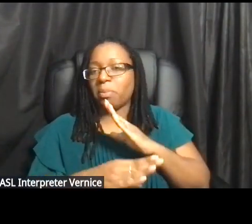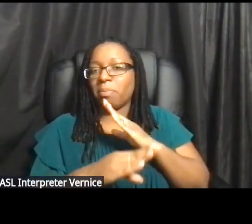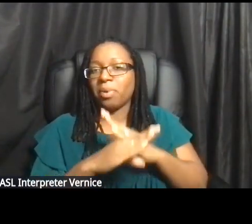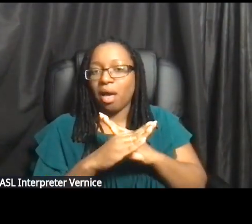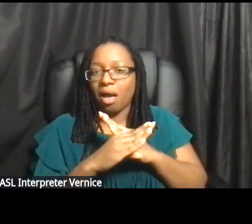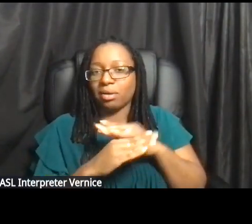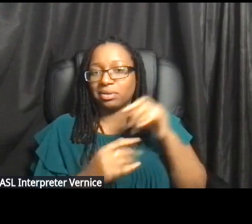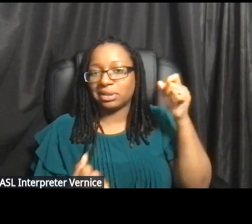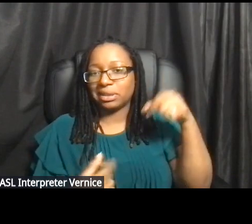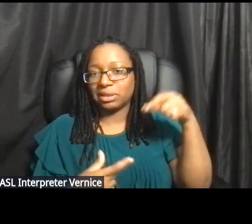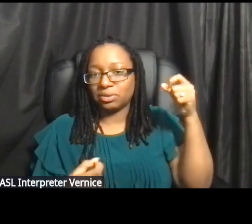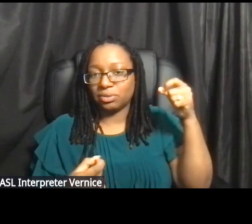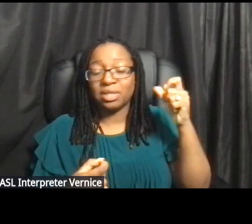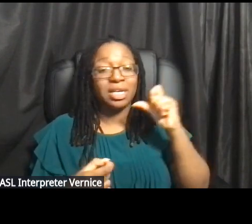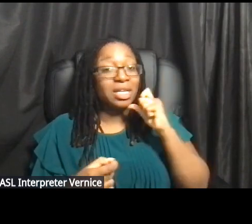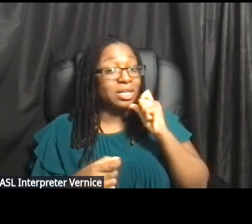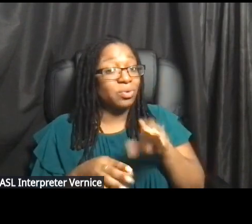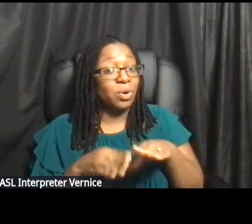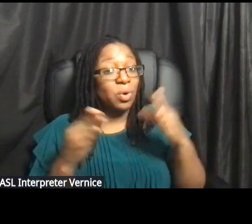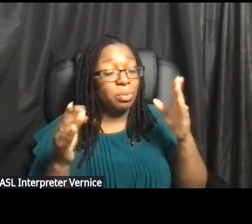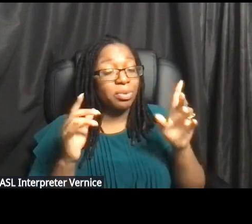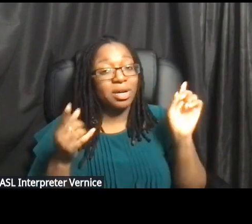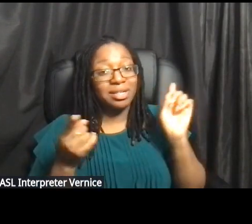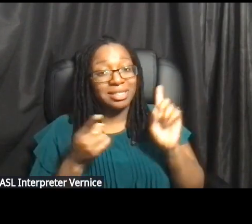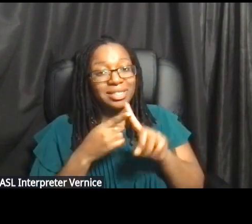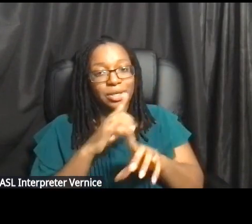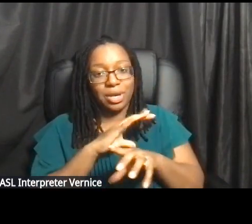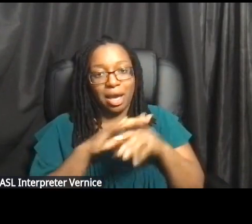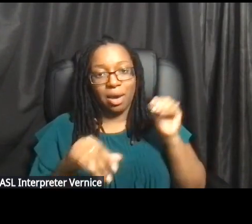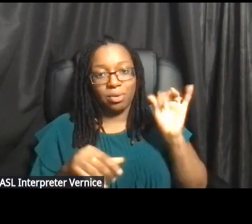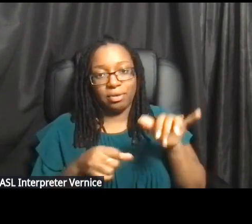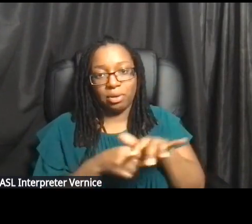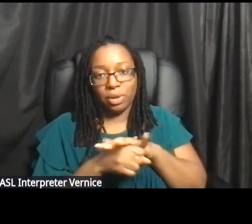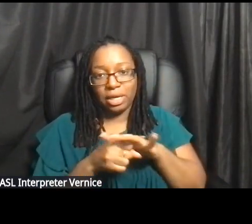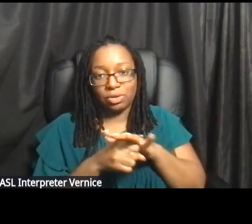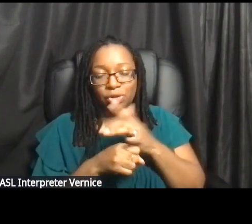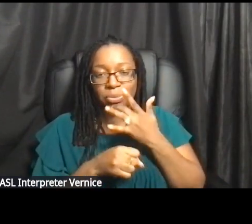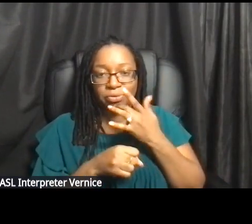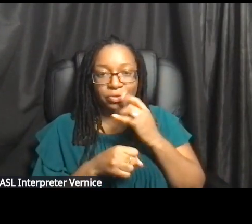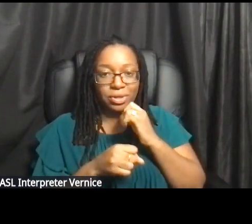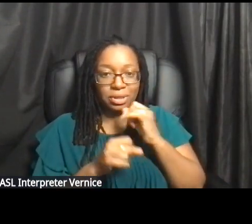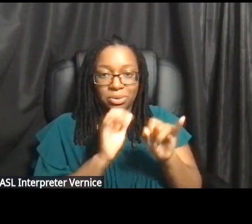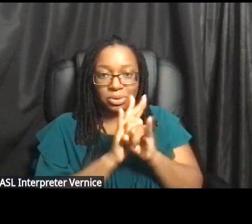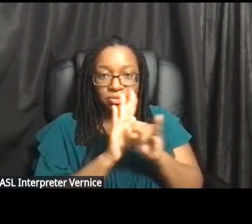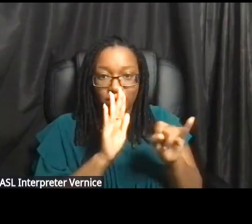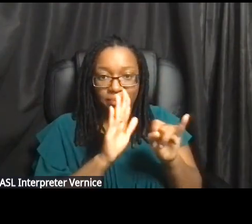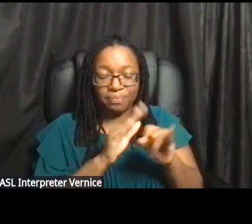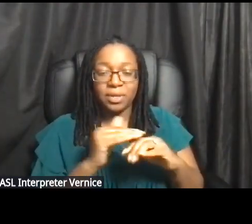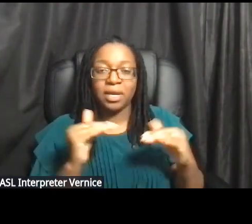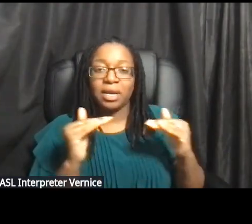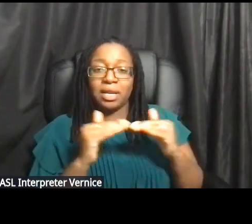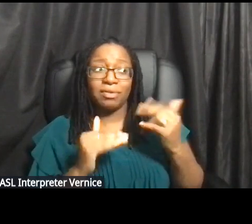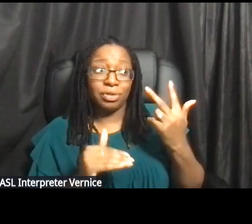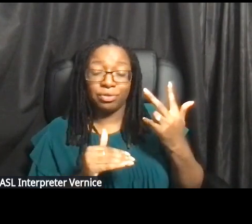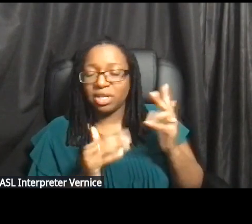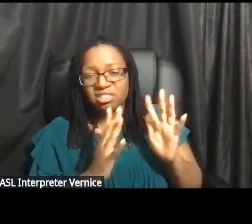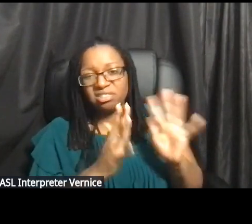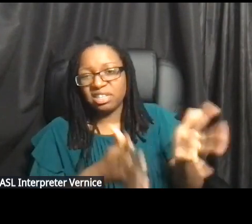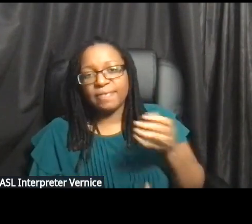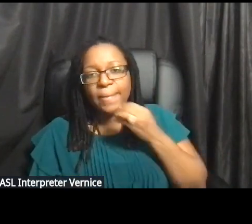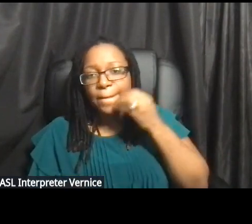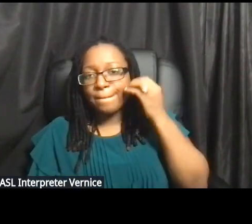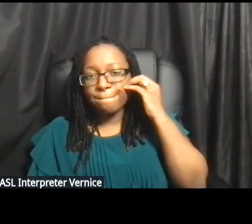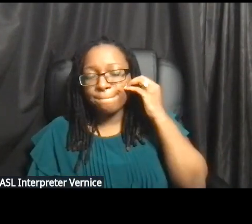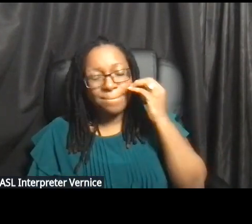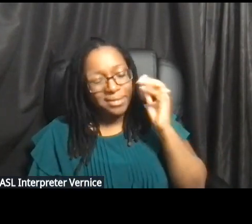Don't open that bag until you're out of the location that you don't want to be identified in. Level 3 is just leaving your phone at home. Just fully leave it